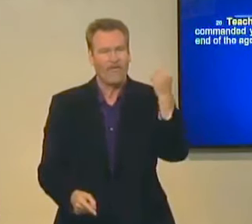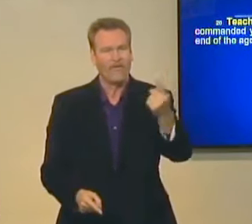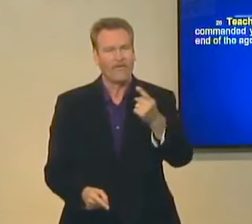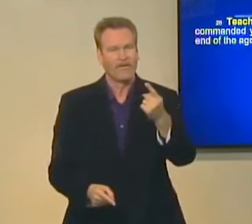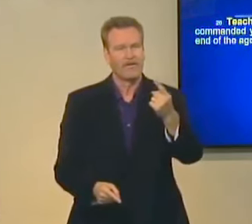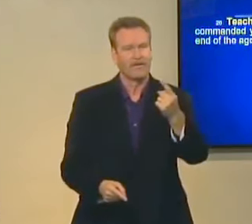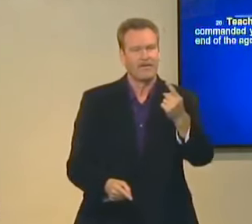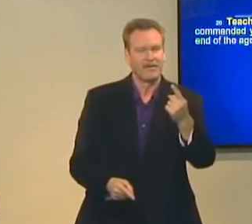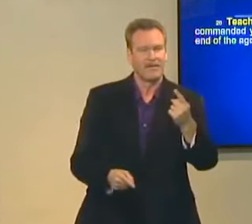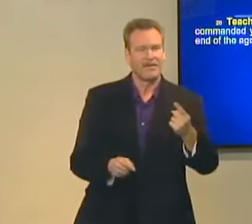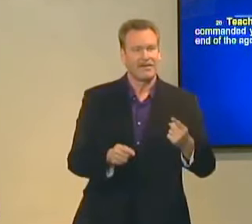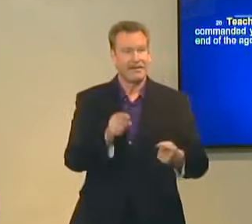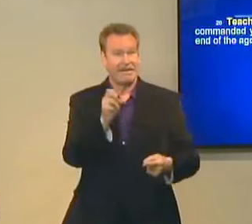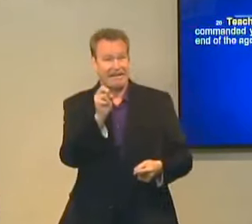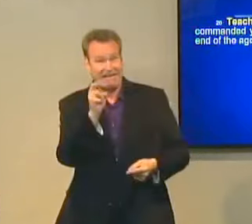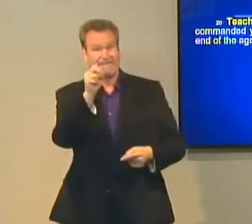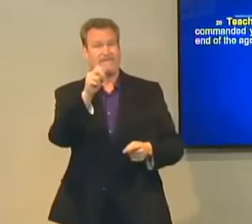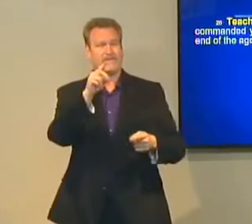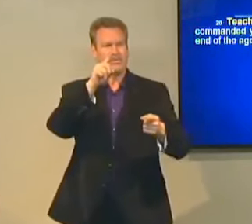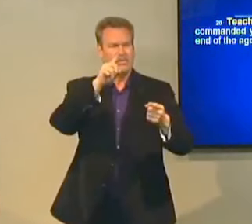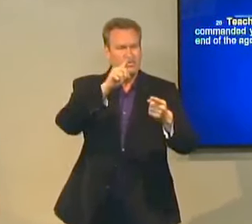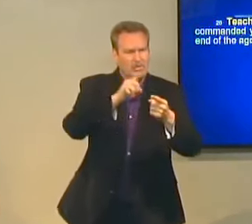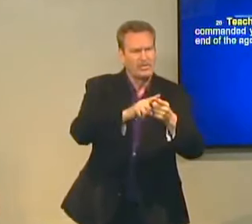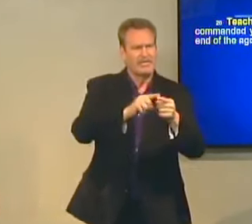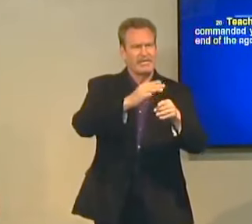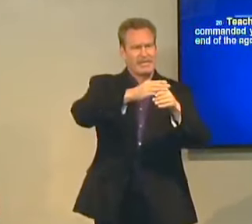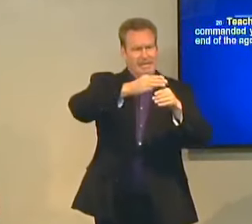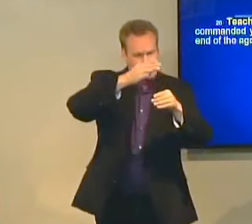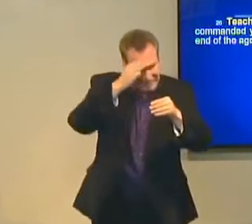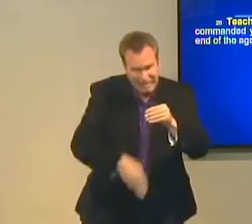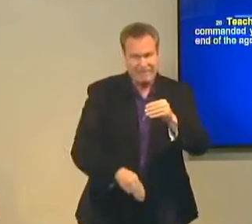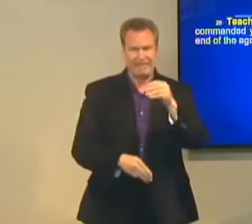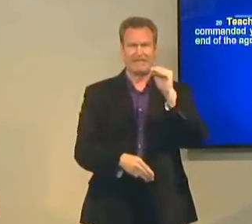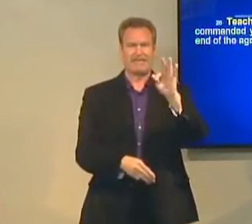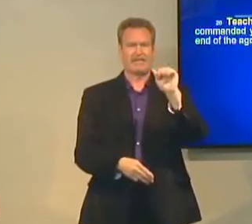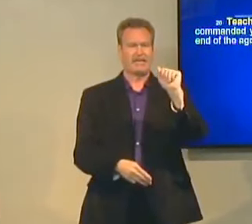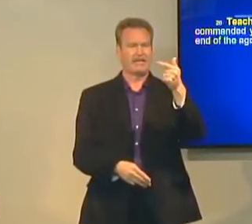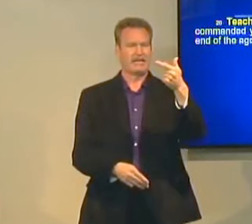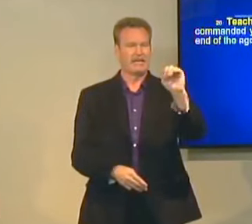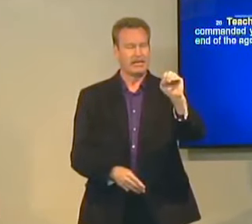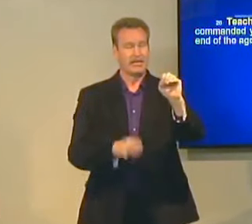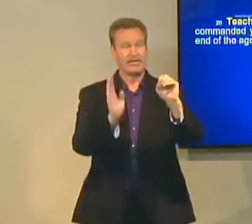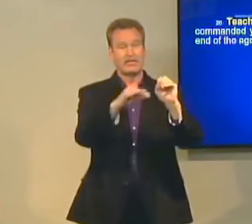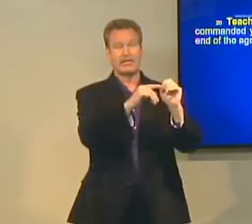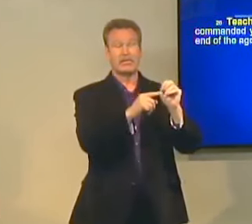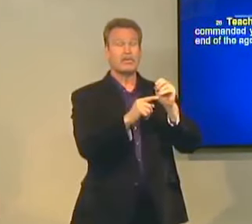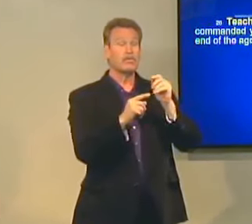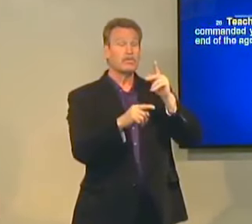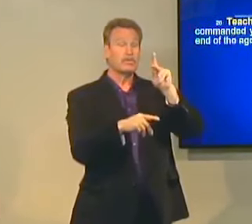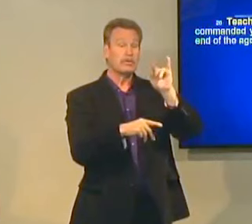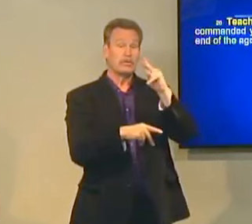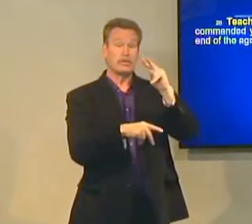Jesus makes this promise to all of his followers even even until the end of the age lo I am with you always